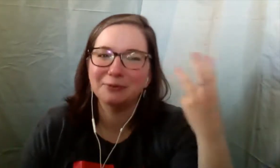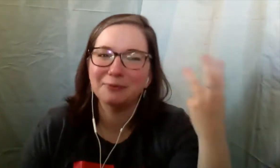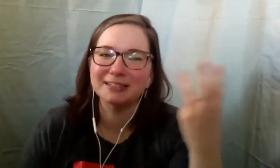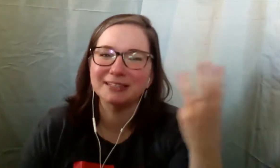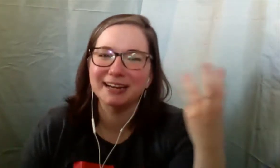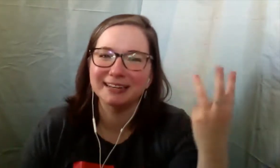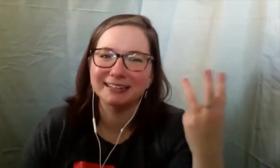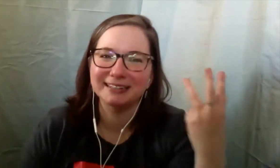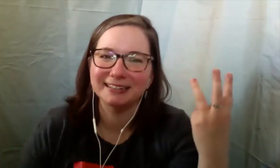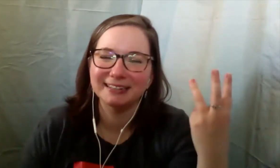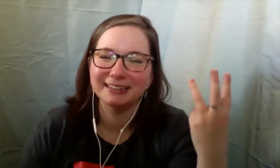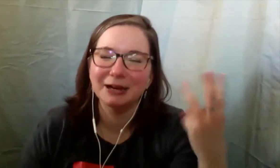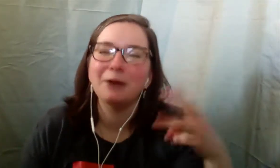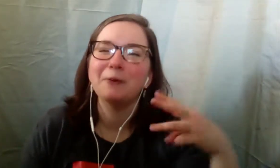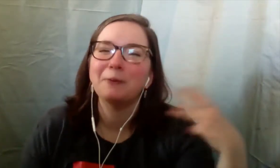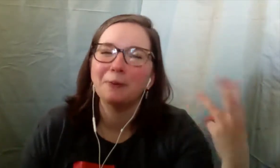Wednesday, Wednesday.